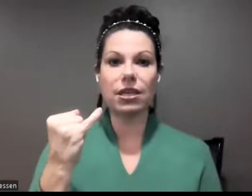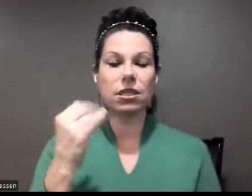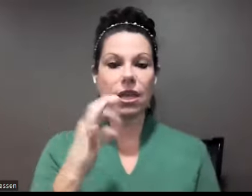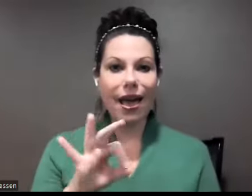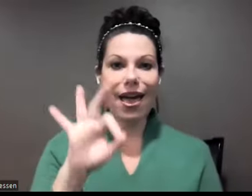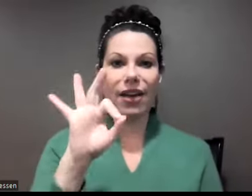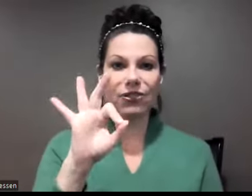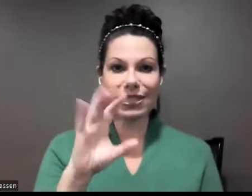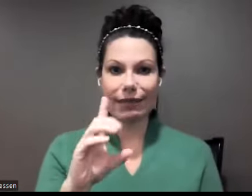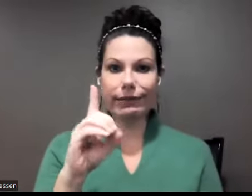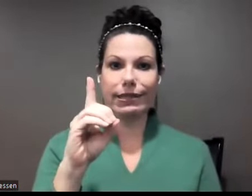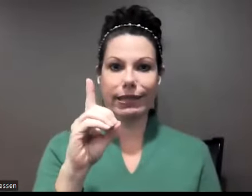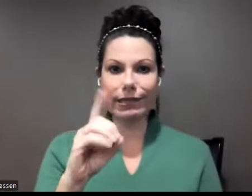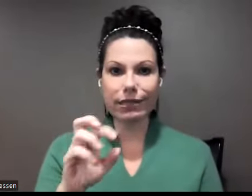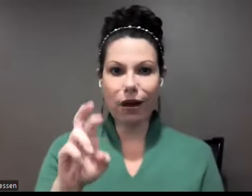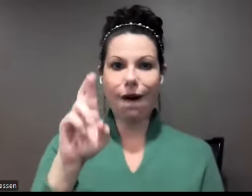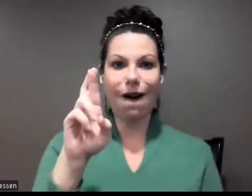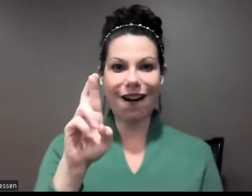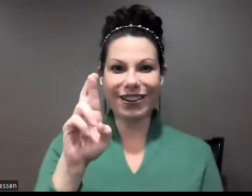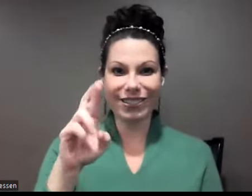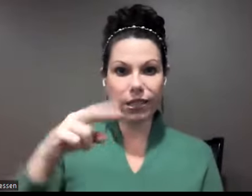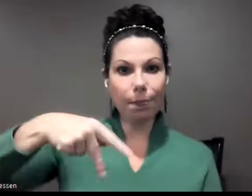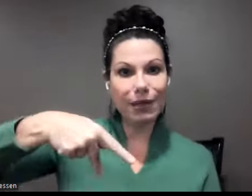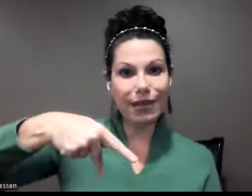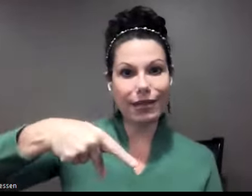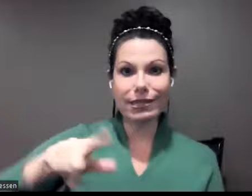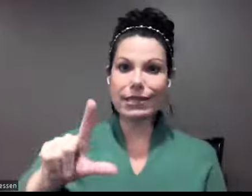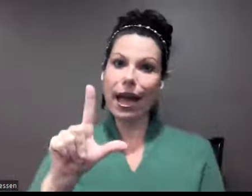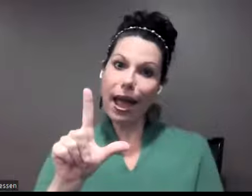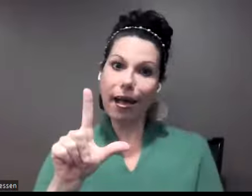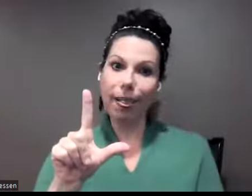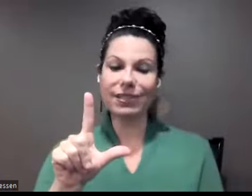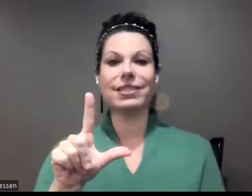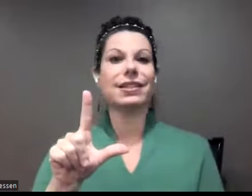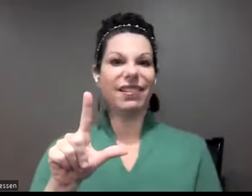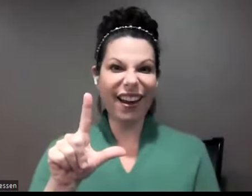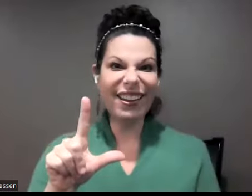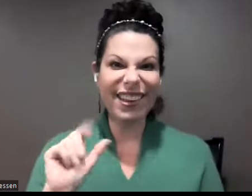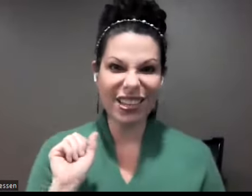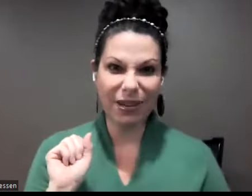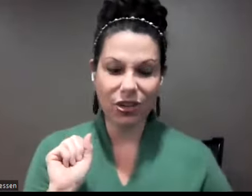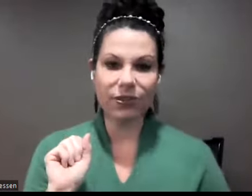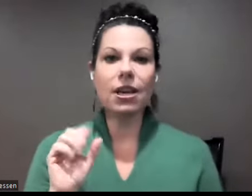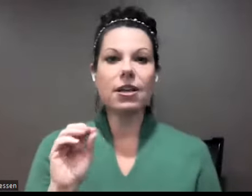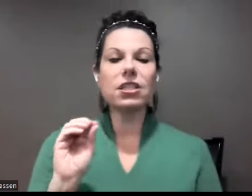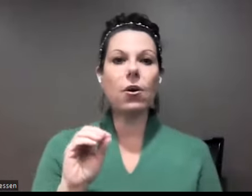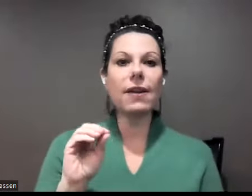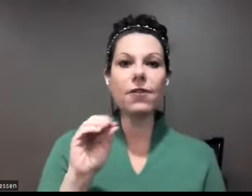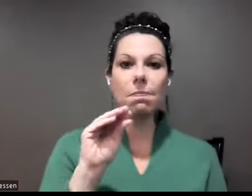J's, F's, D's, R's, P's, L's, right? You catch my drift. So if you're